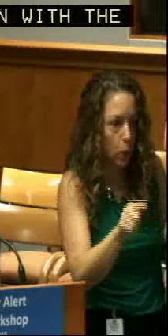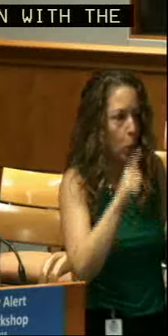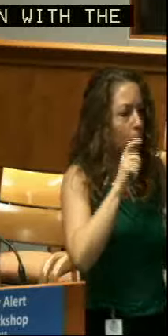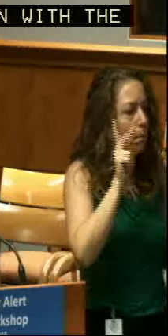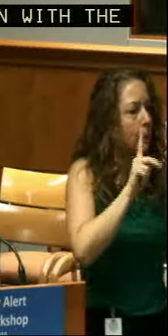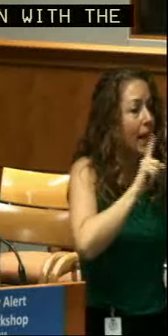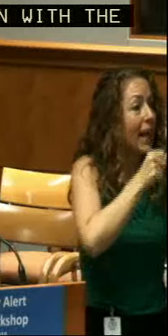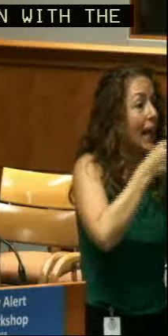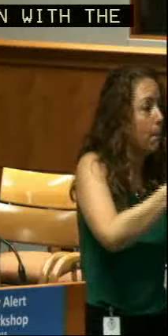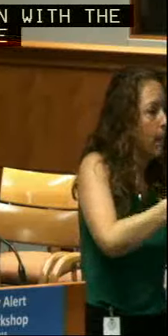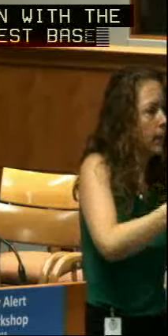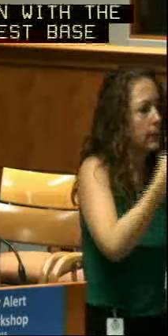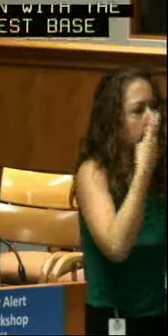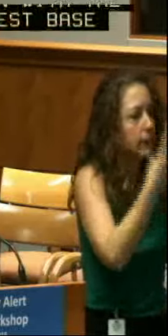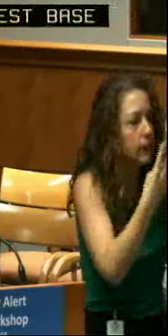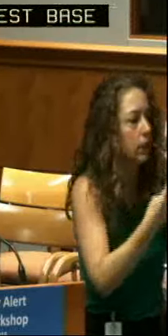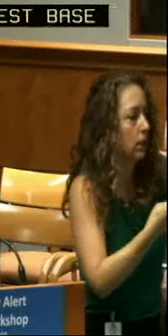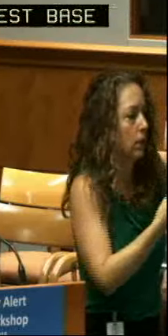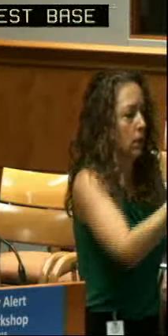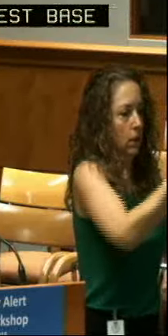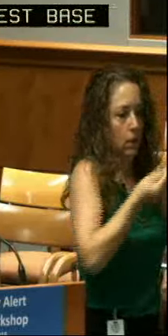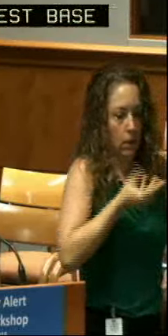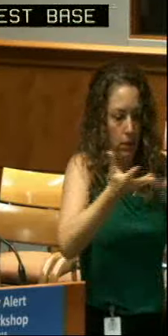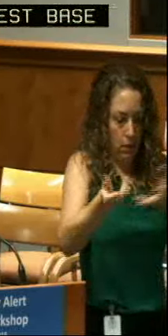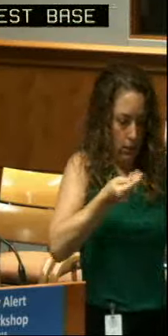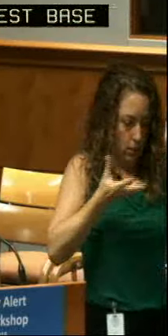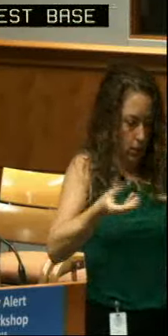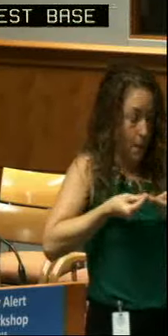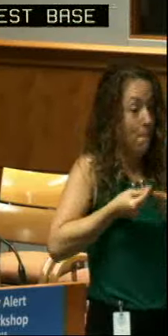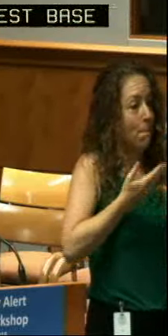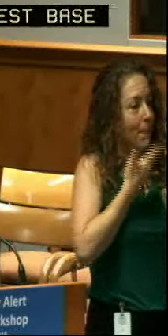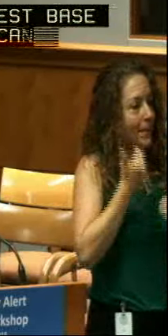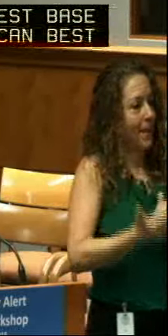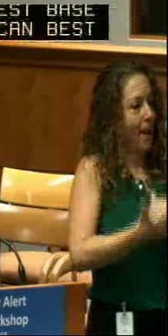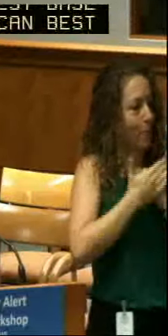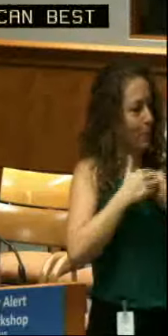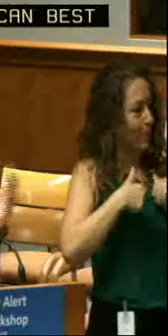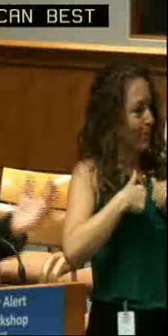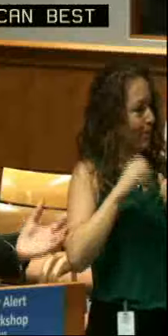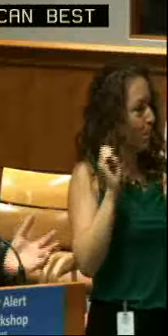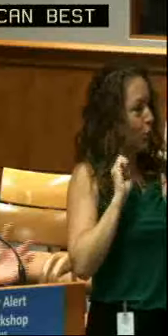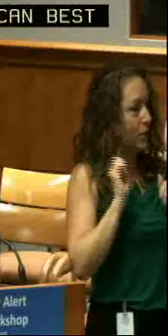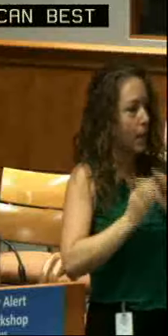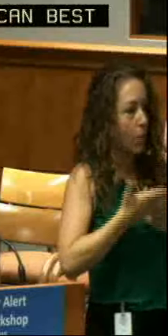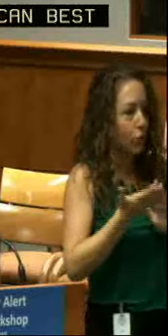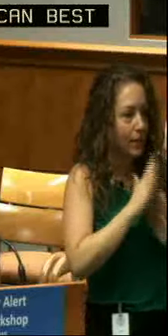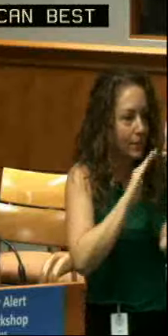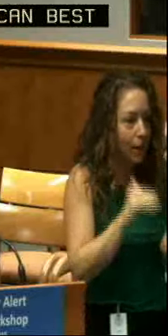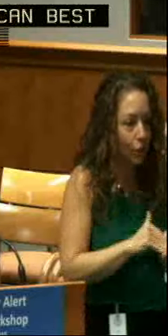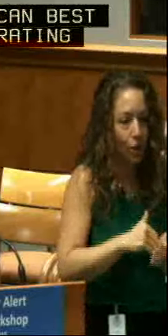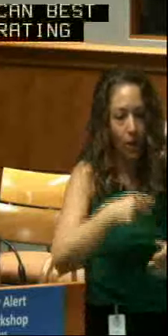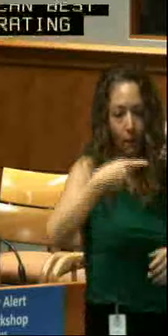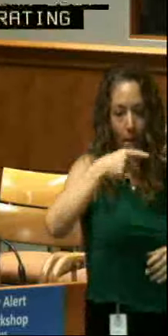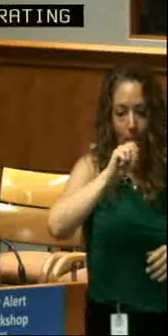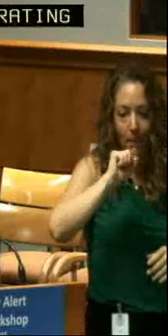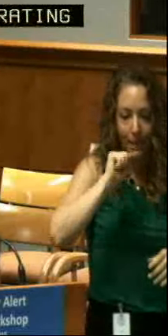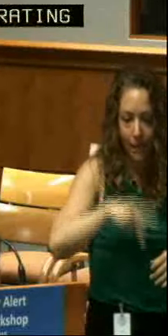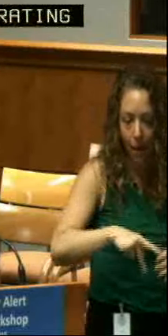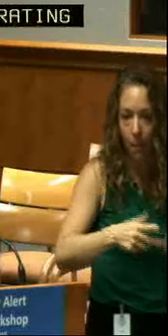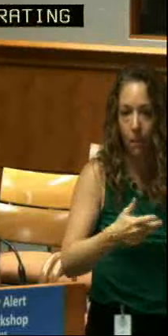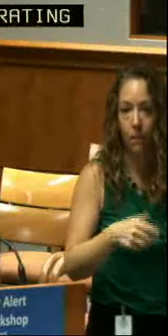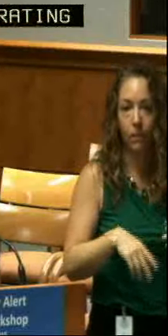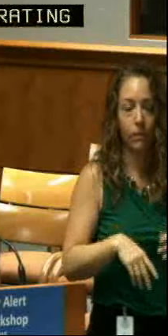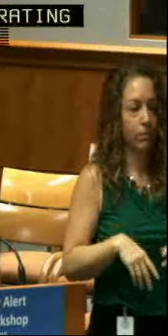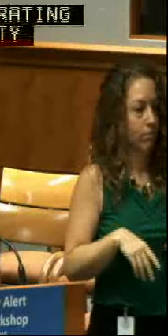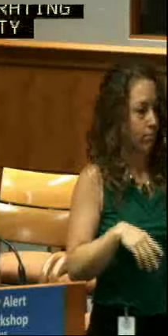can best help the emergency operating center, the public safety answering point,